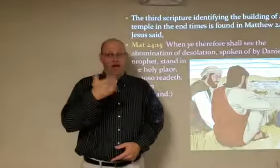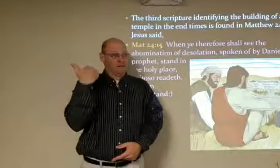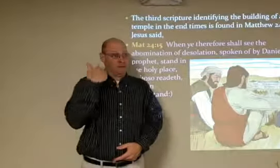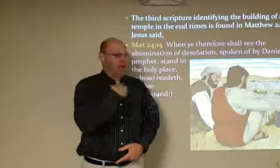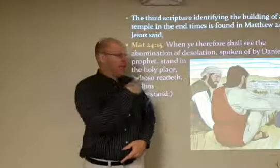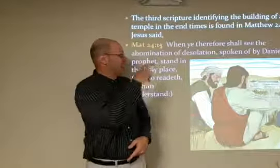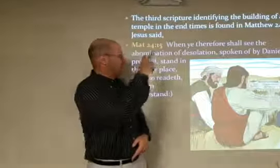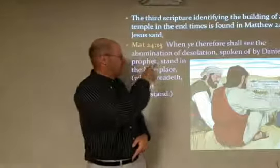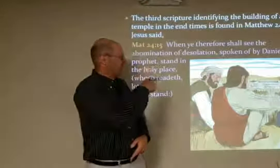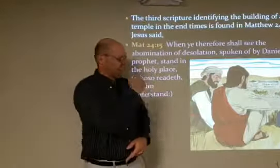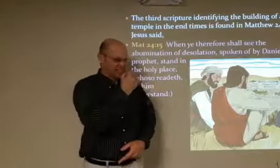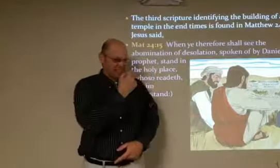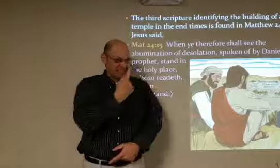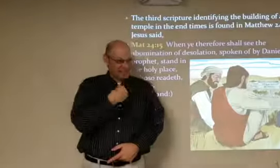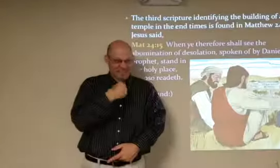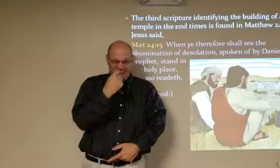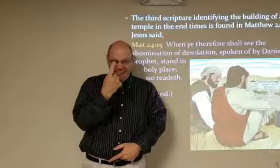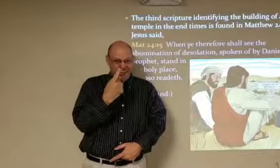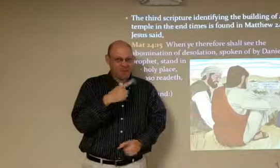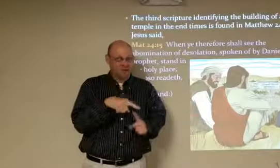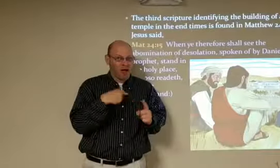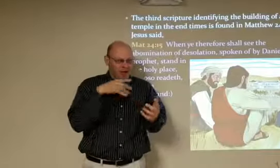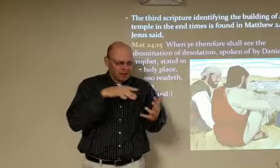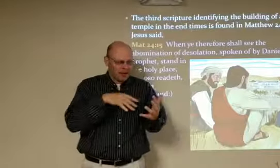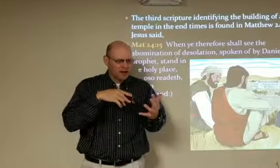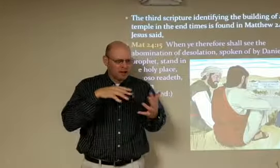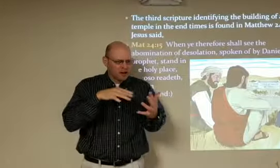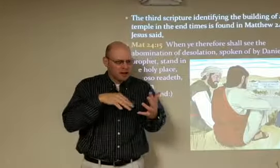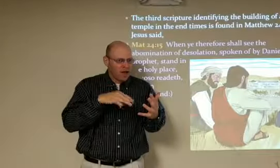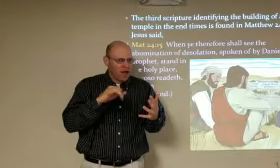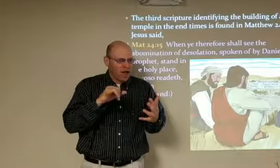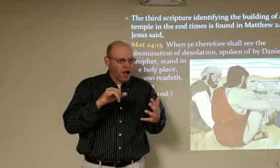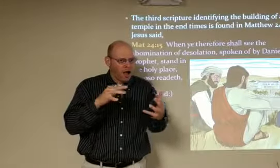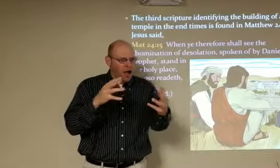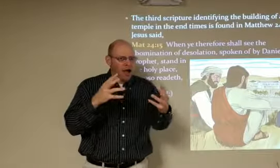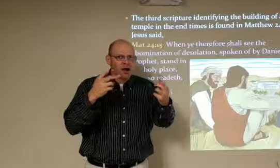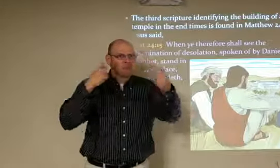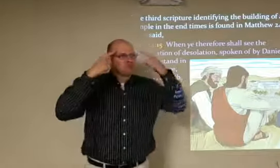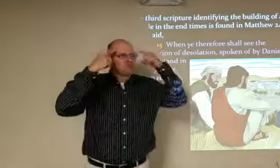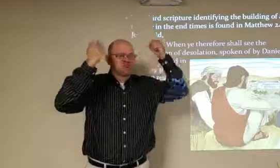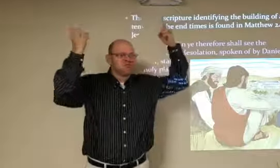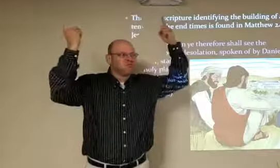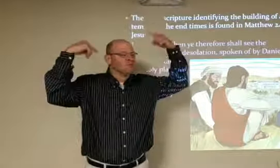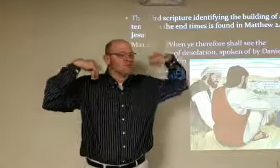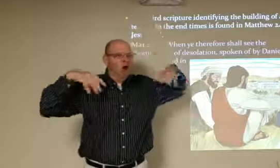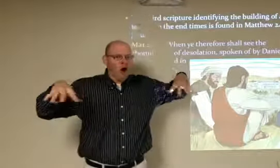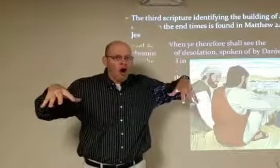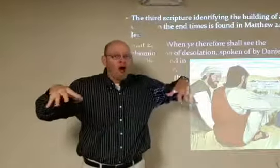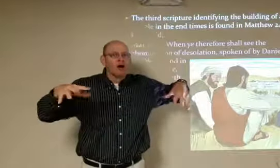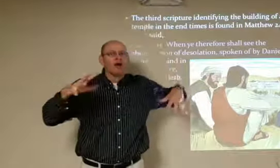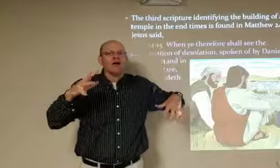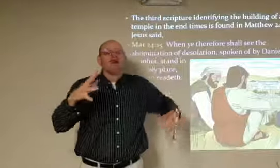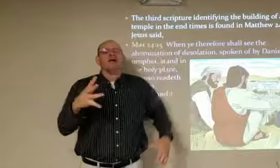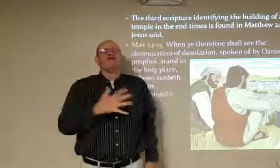It really touched my heart. But before, when I read that, I never really understood it. But as I've been studying this, it